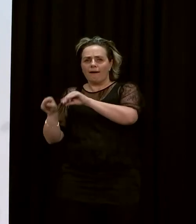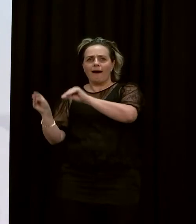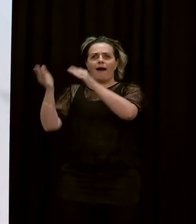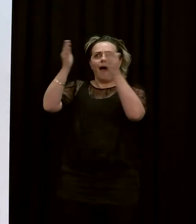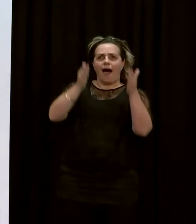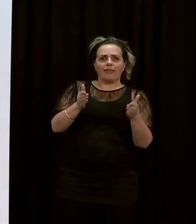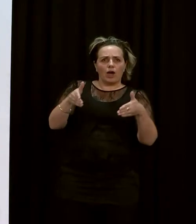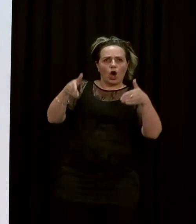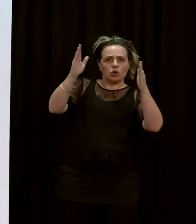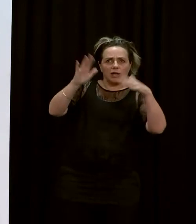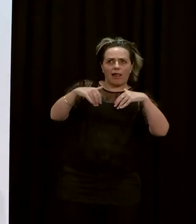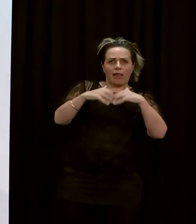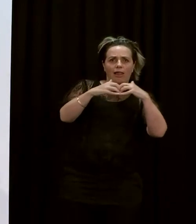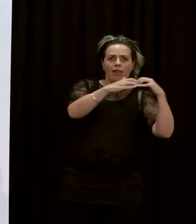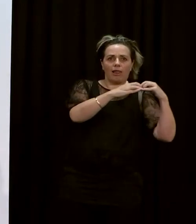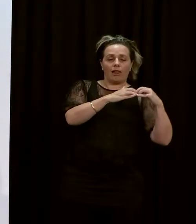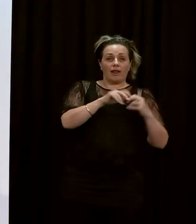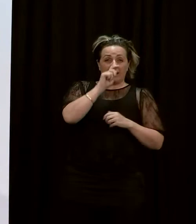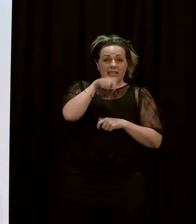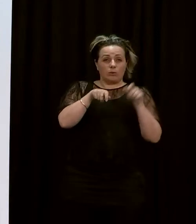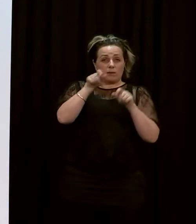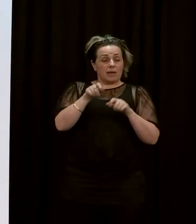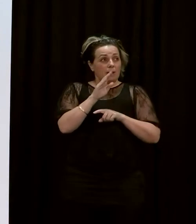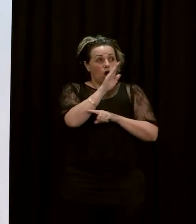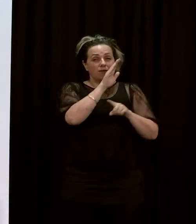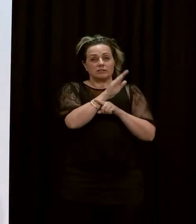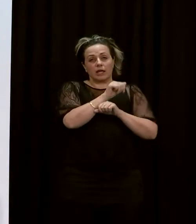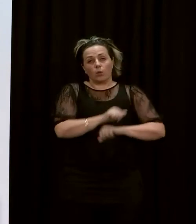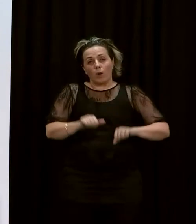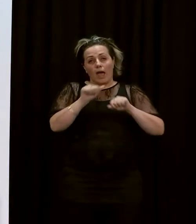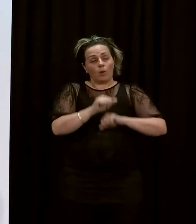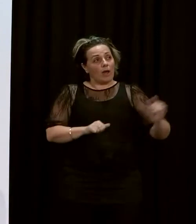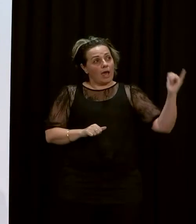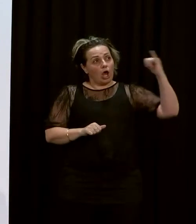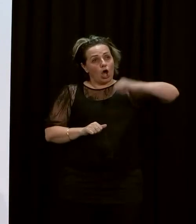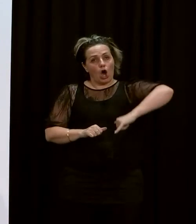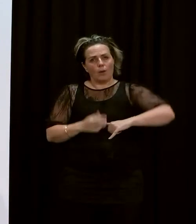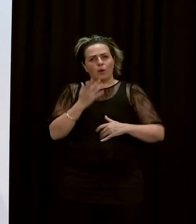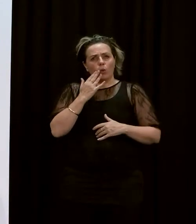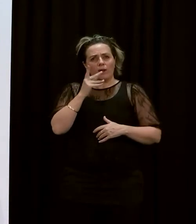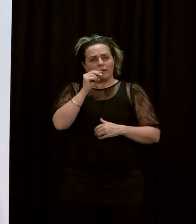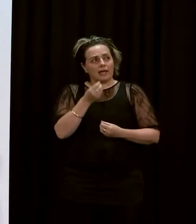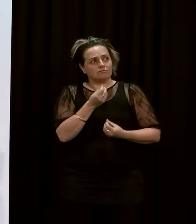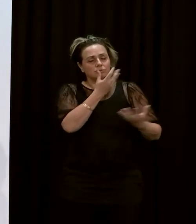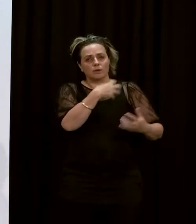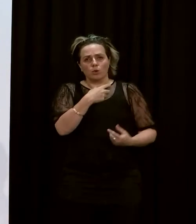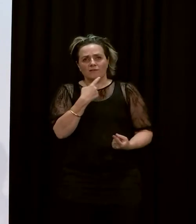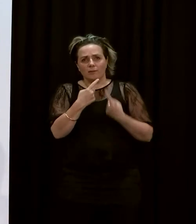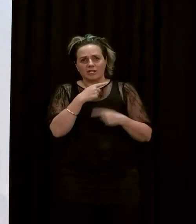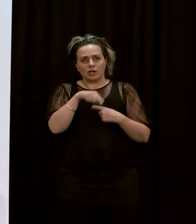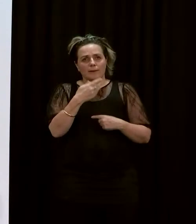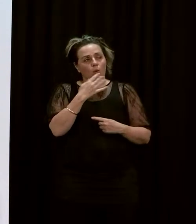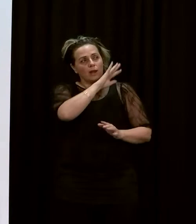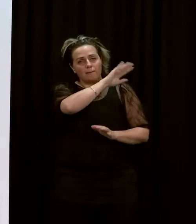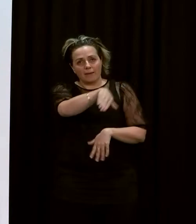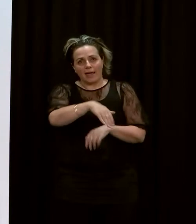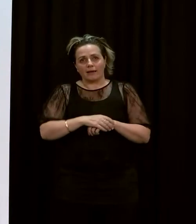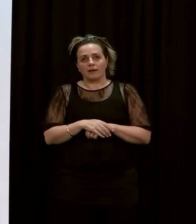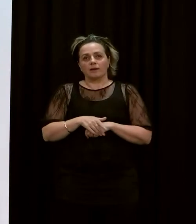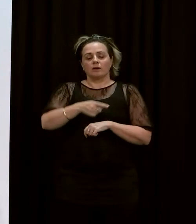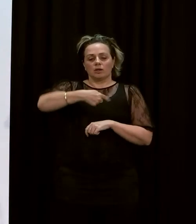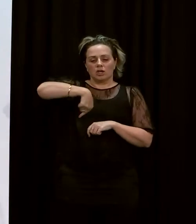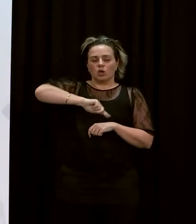overseas be steering down shorter stays in MIQ or home isolation? Yeah, so we've always said as part of our Reconnecting New